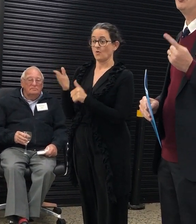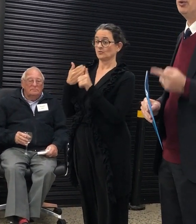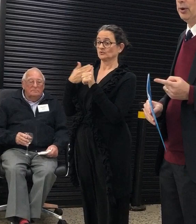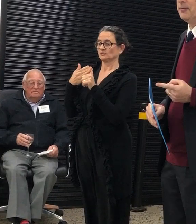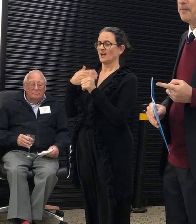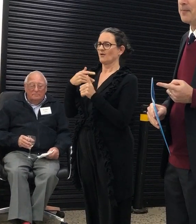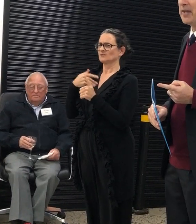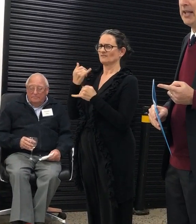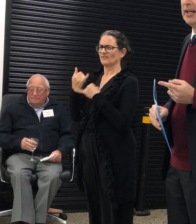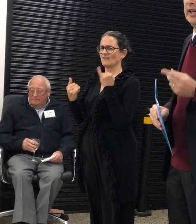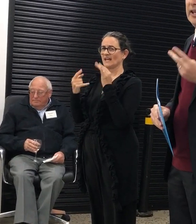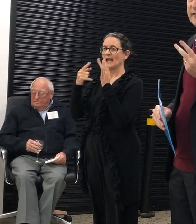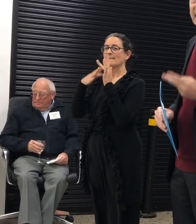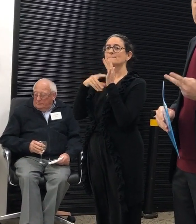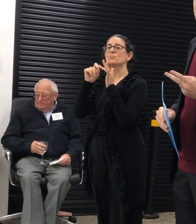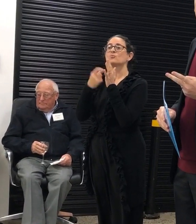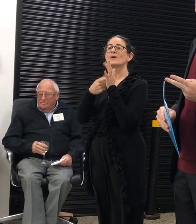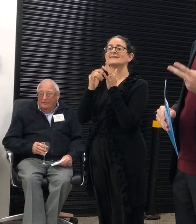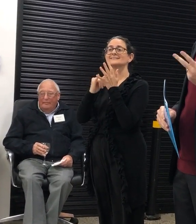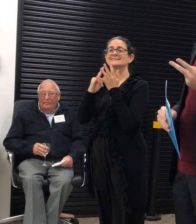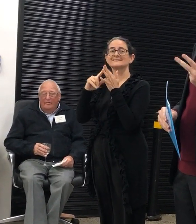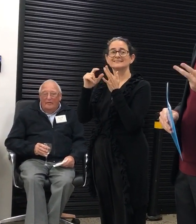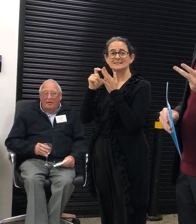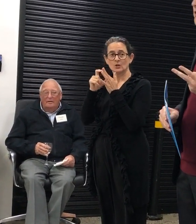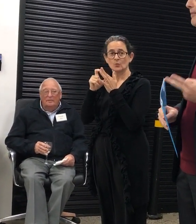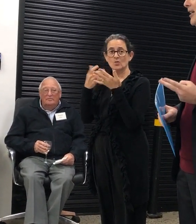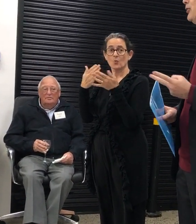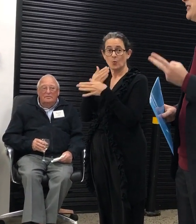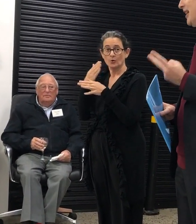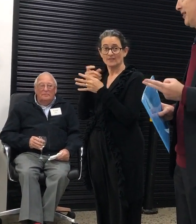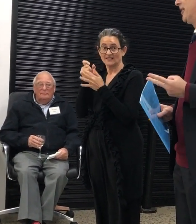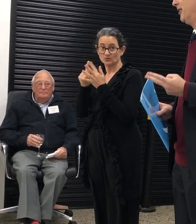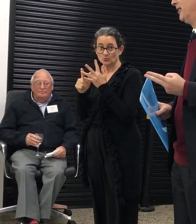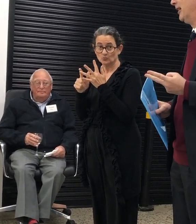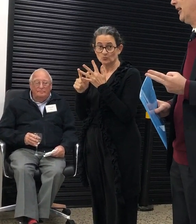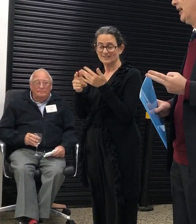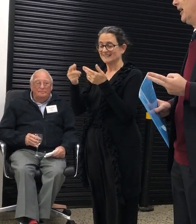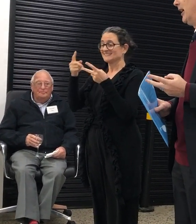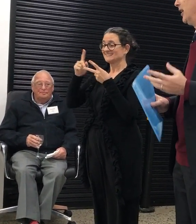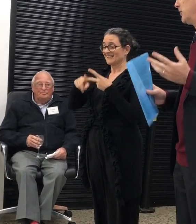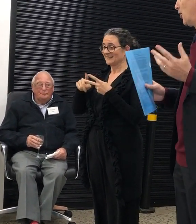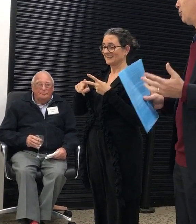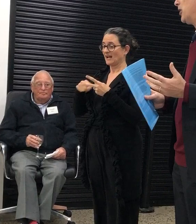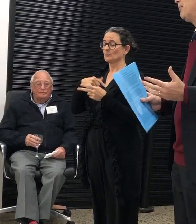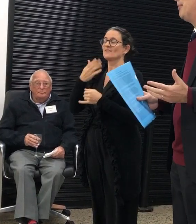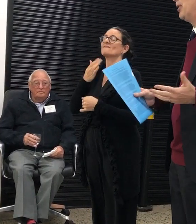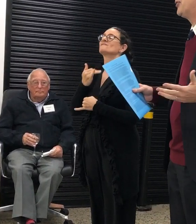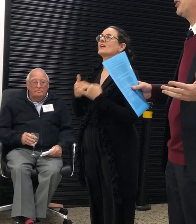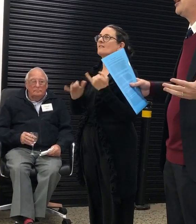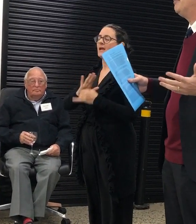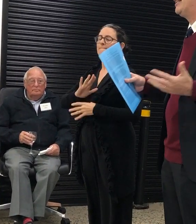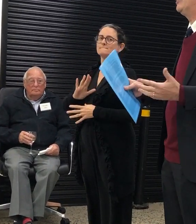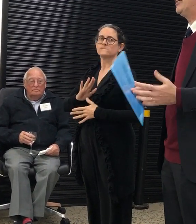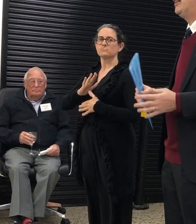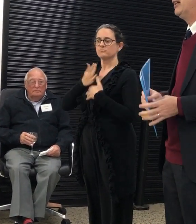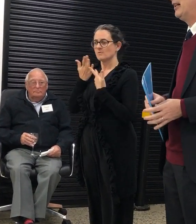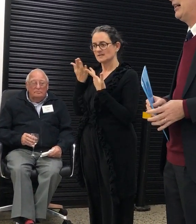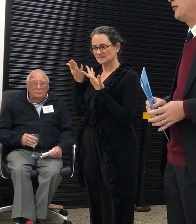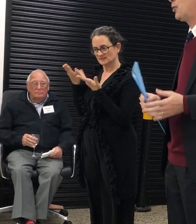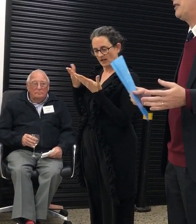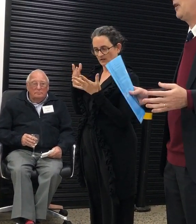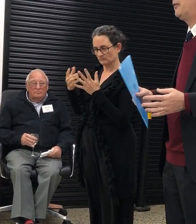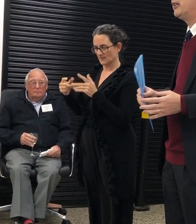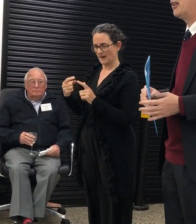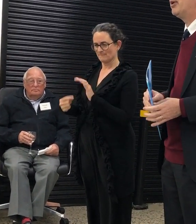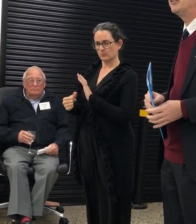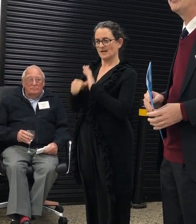work that they do, and the second was I was so impressed with the man who started it. And I was so impressed by both that I immediately,